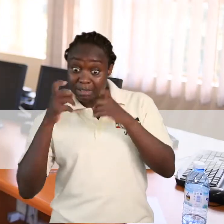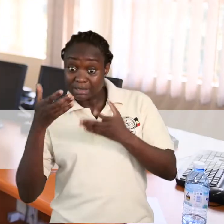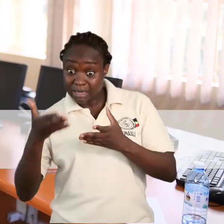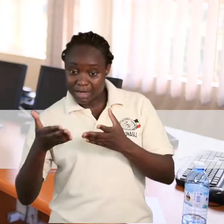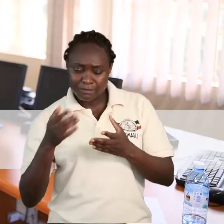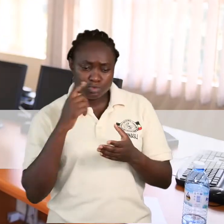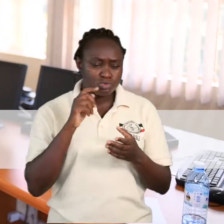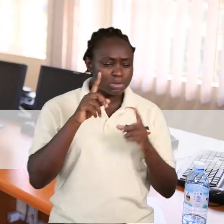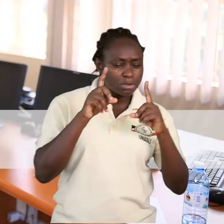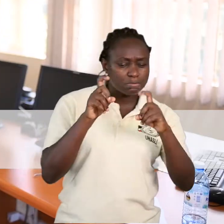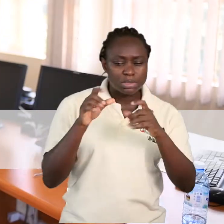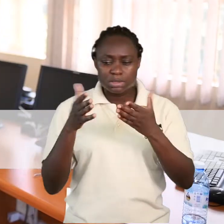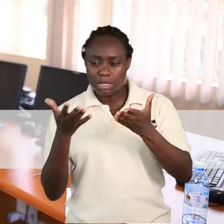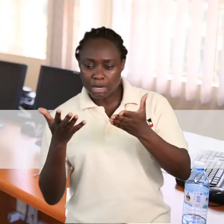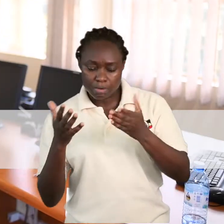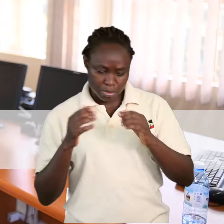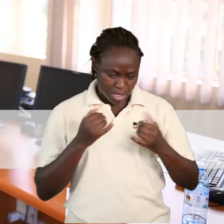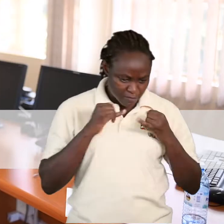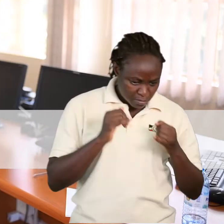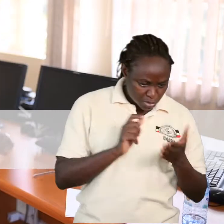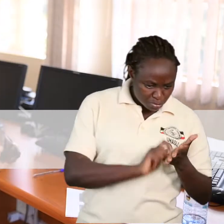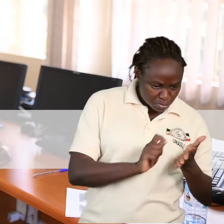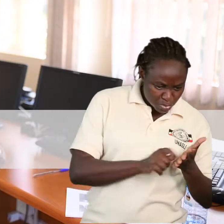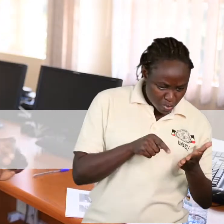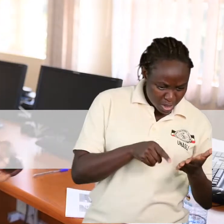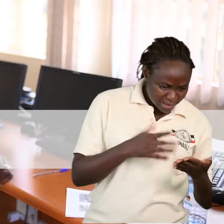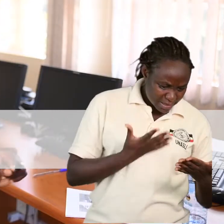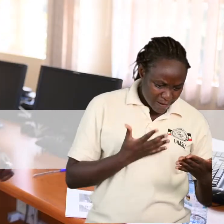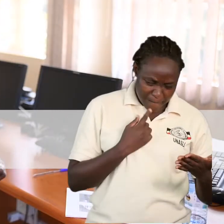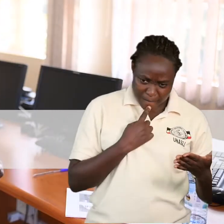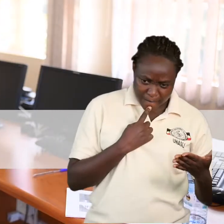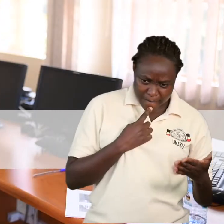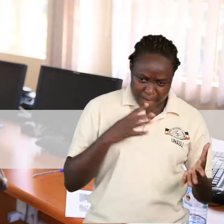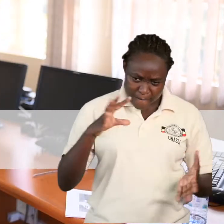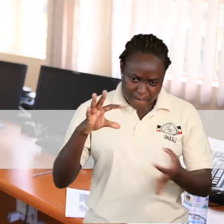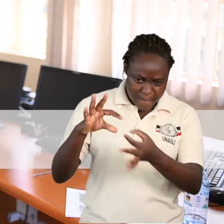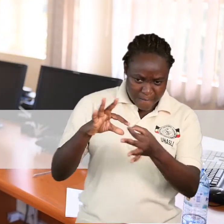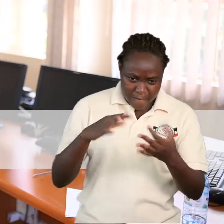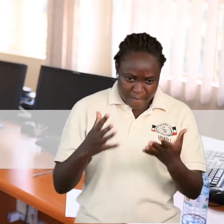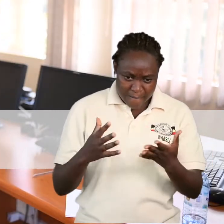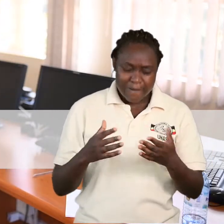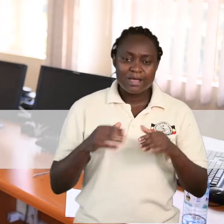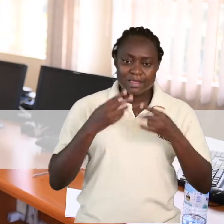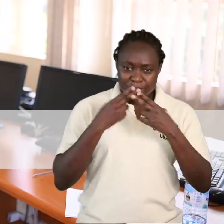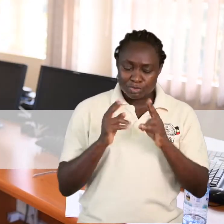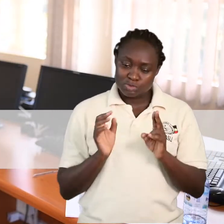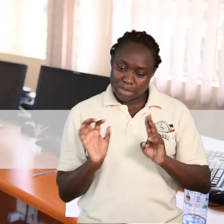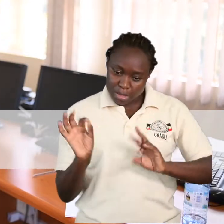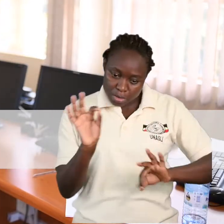you look at the message, and then you start to design.